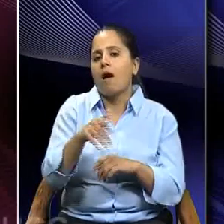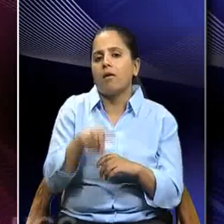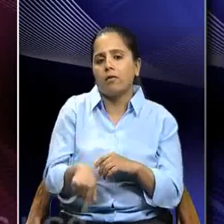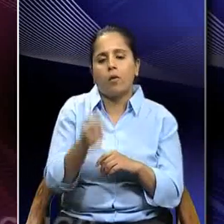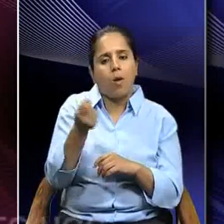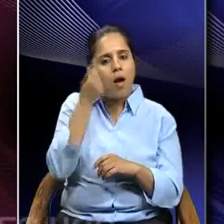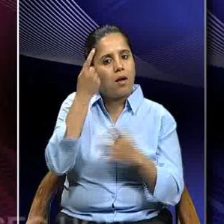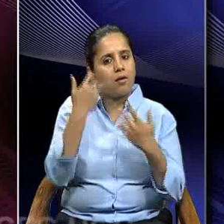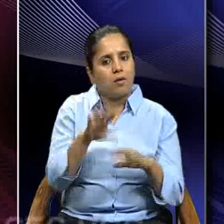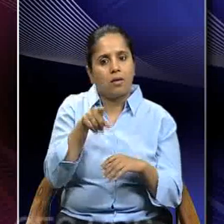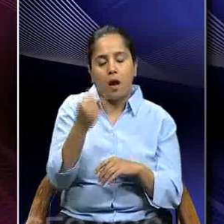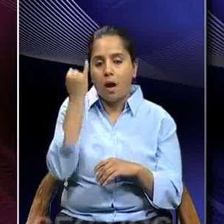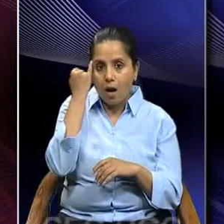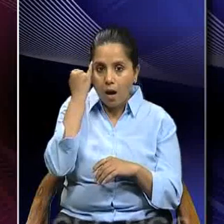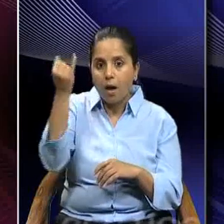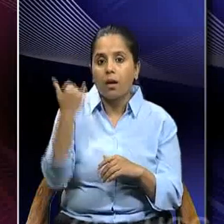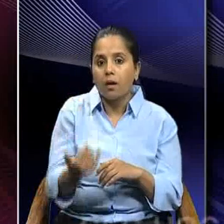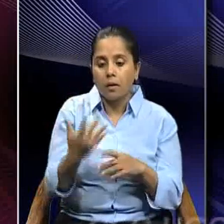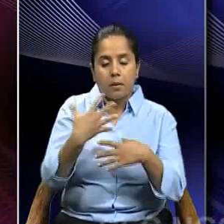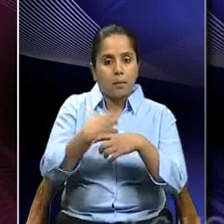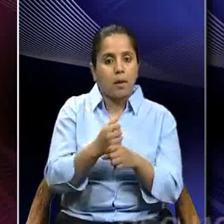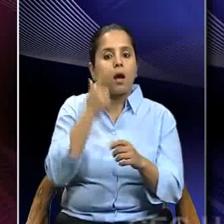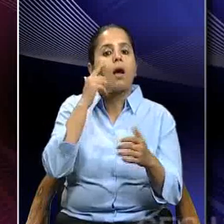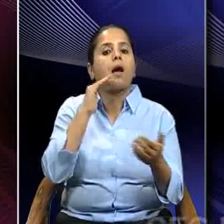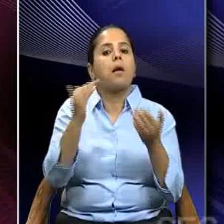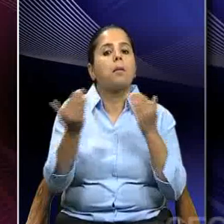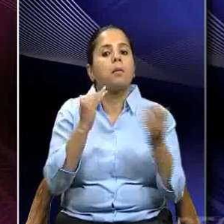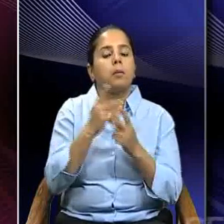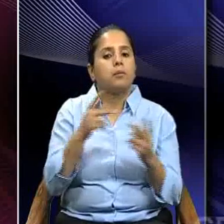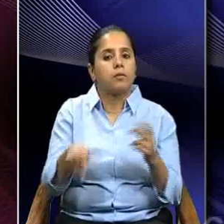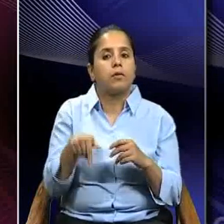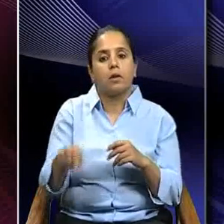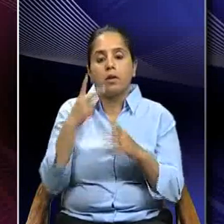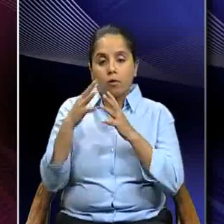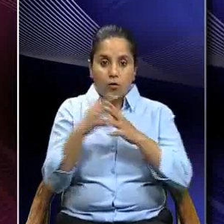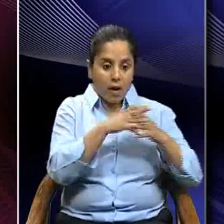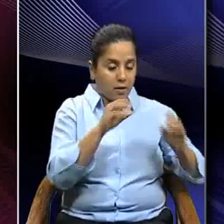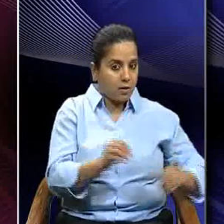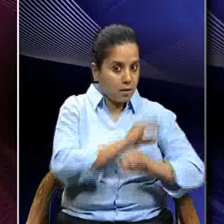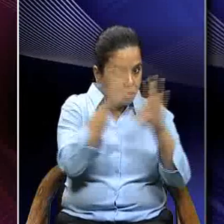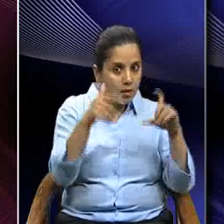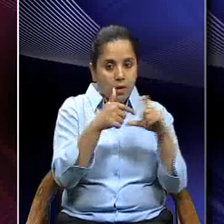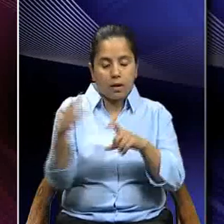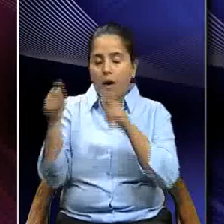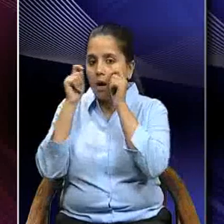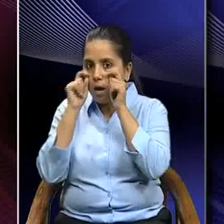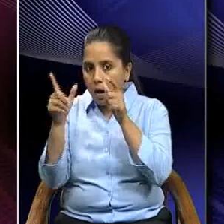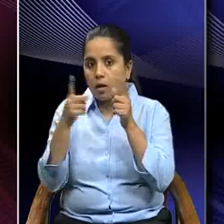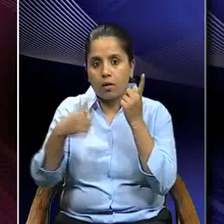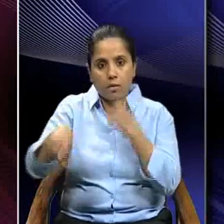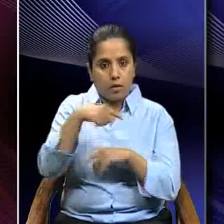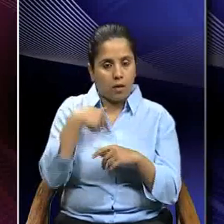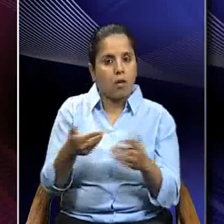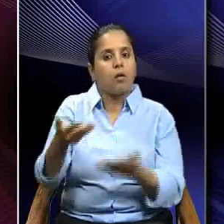understood the very idea of making a comparison between Western Enlightenment and Eastern Awakening, in which we